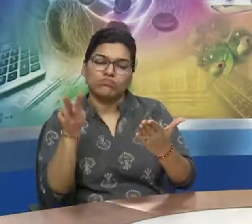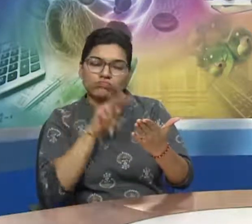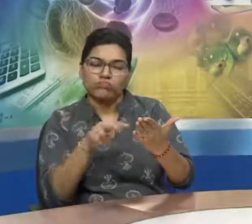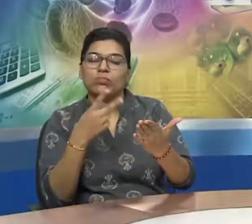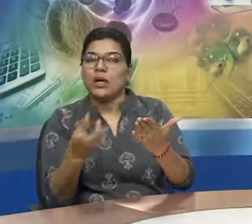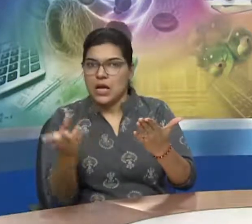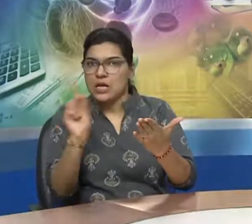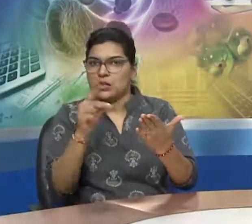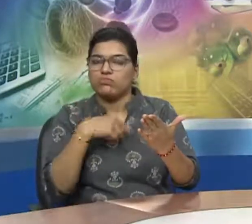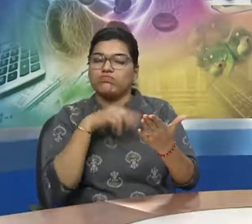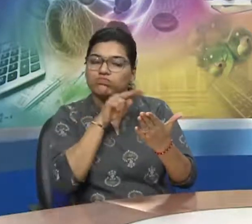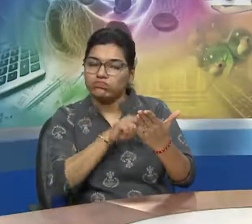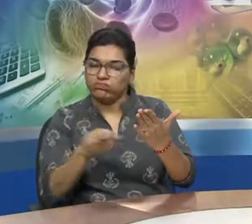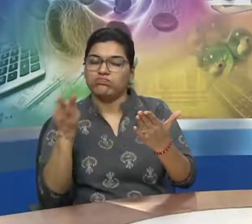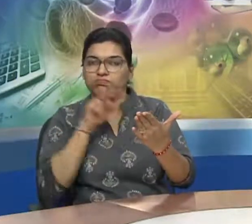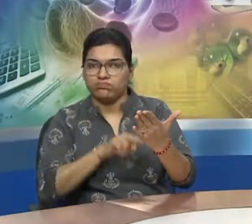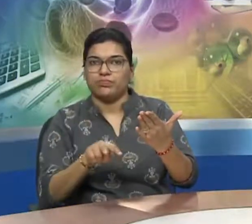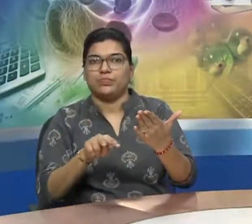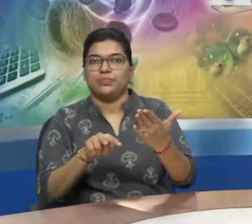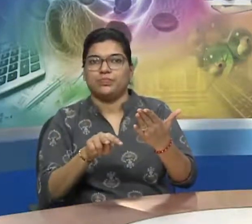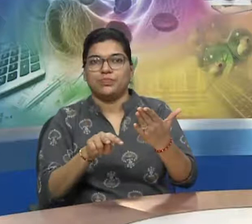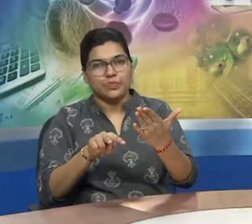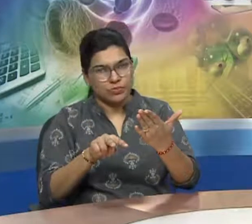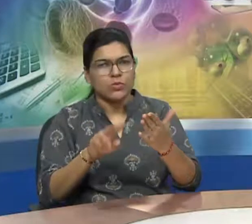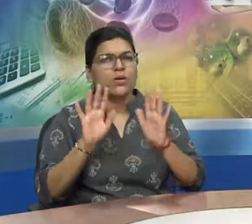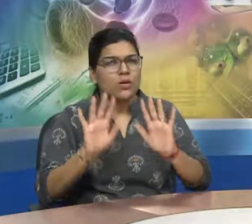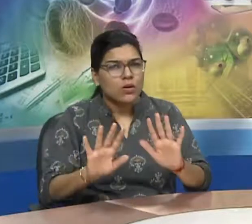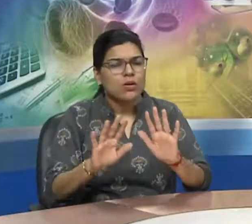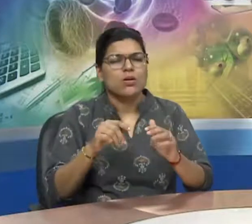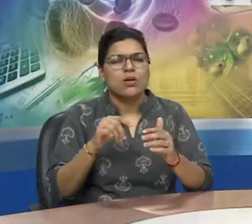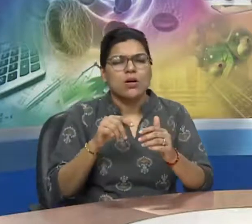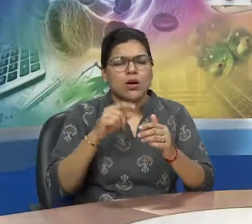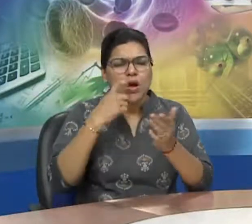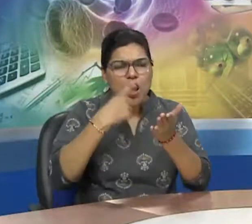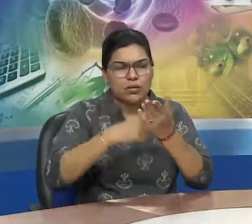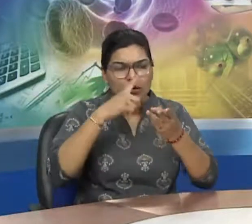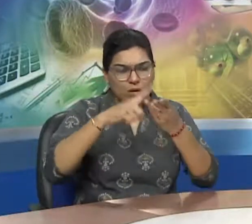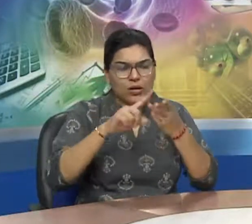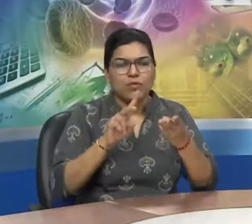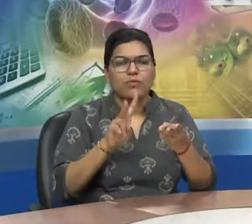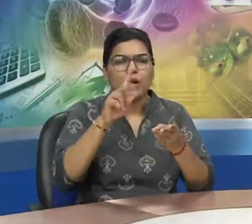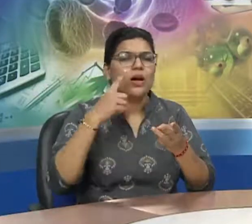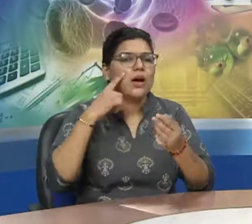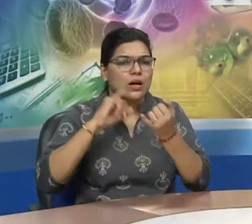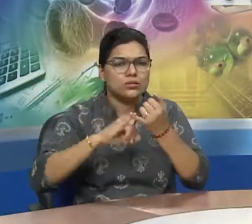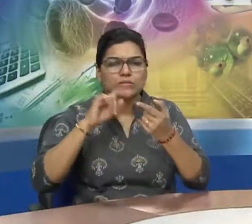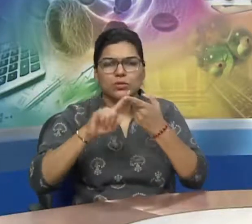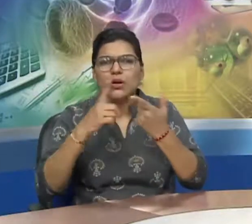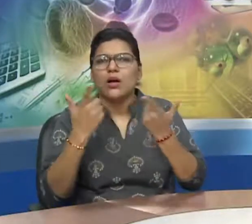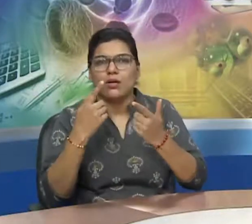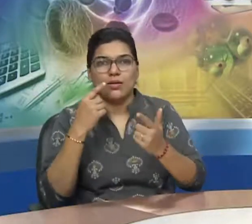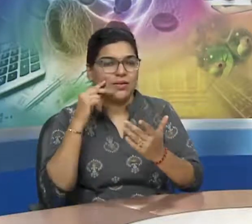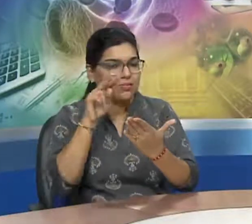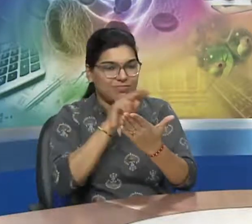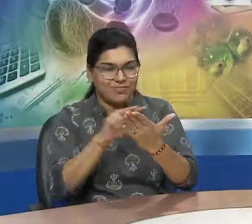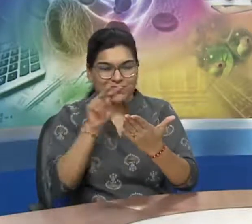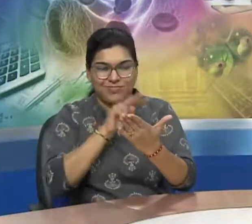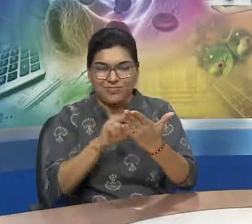first prefix is re. And how do we use that in example, in sentence?